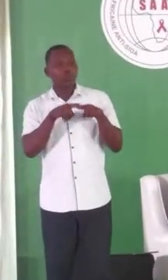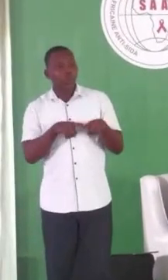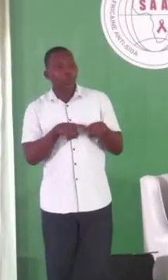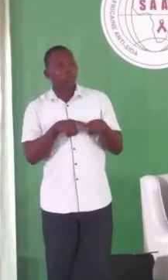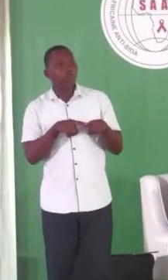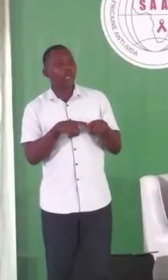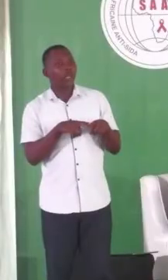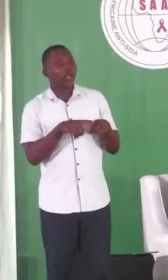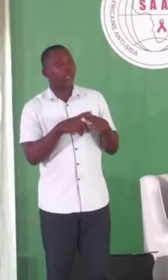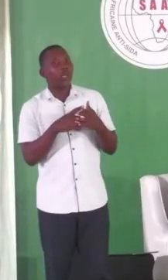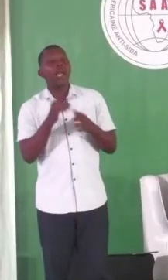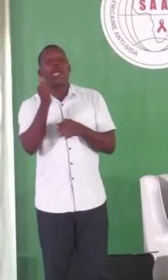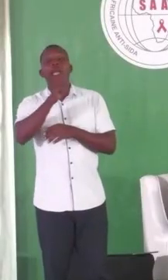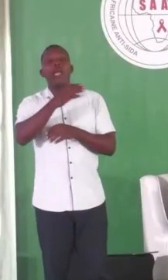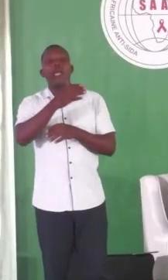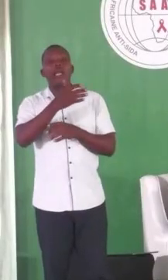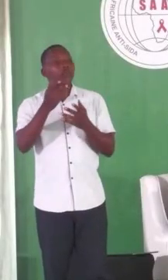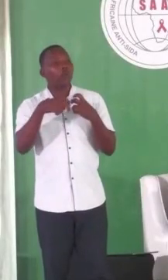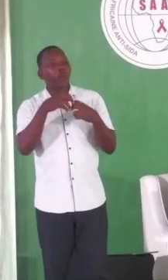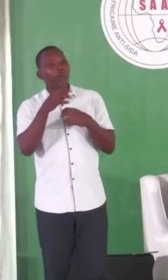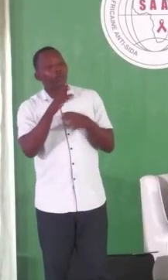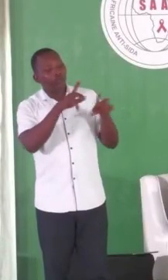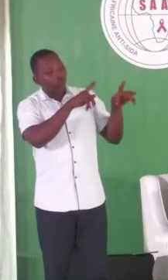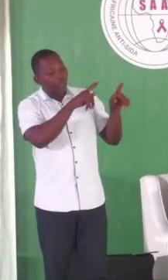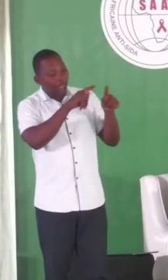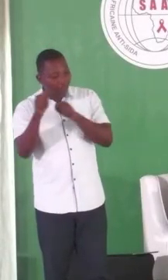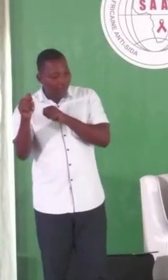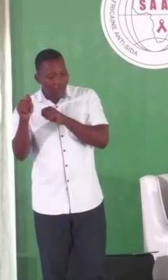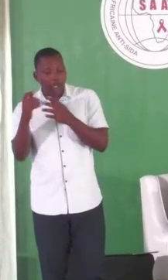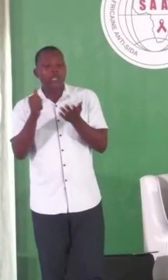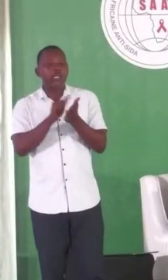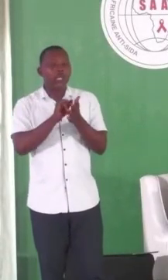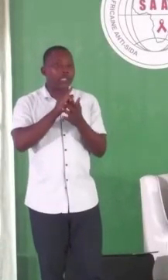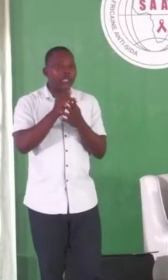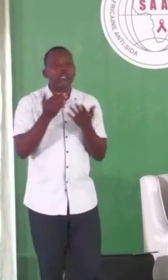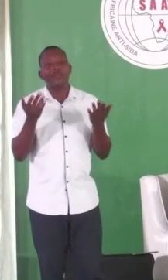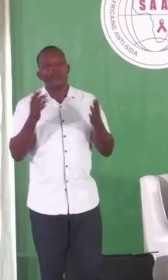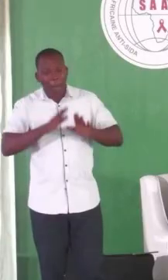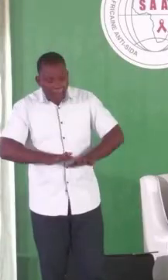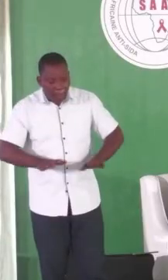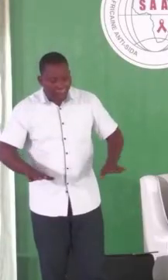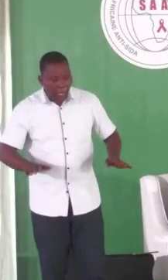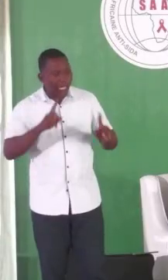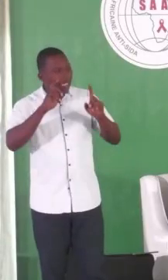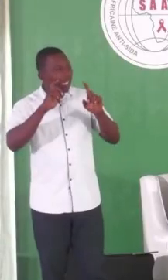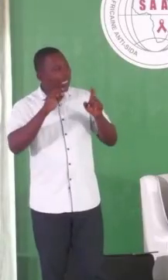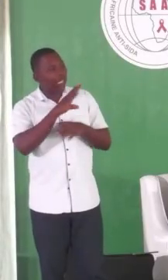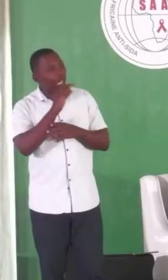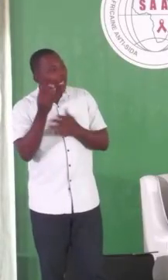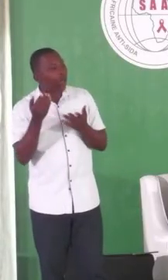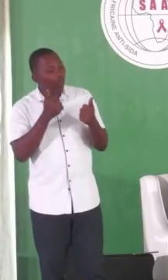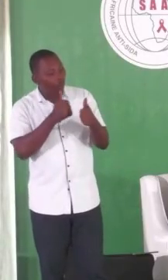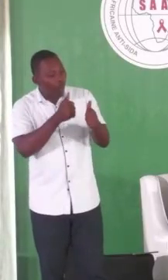up any cases of transmission. That means infant testing and infant follow-up to be able to detect